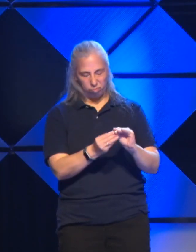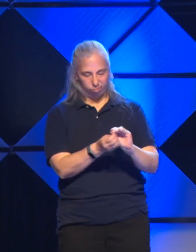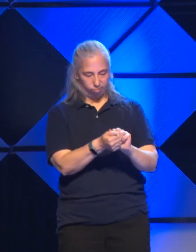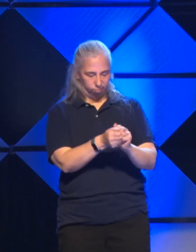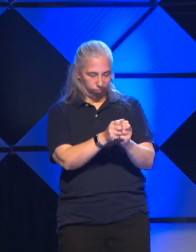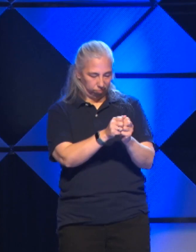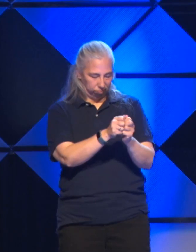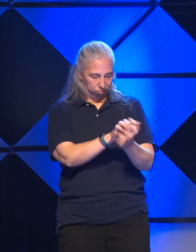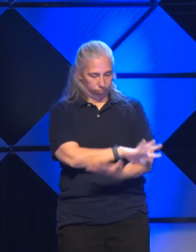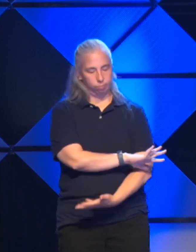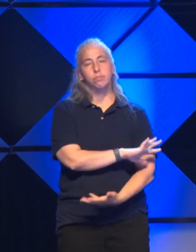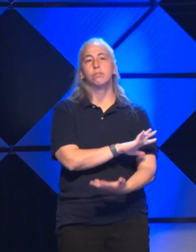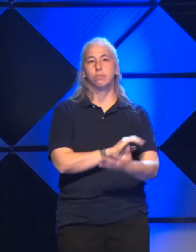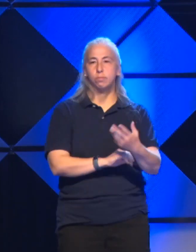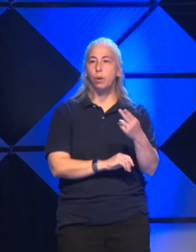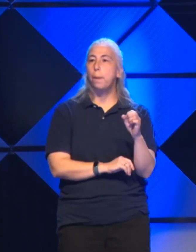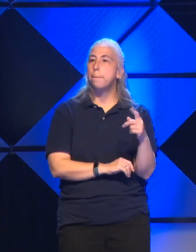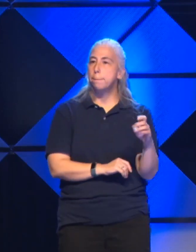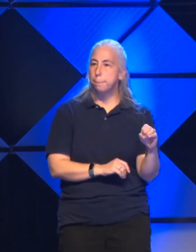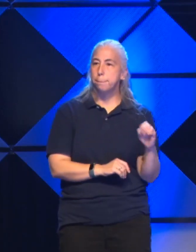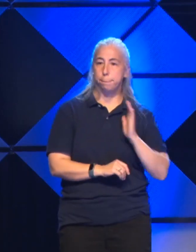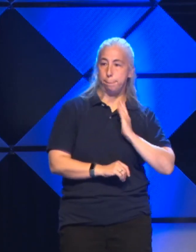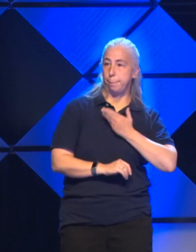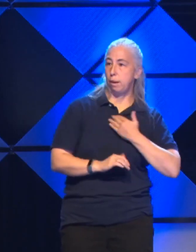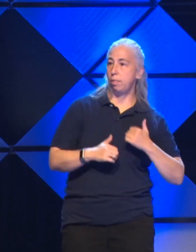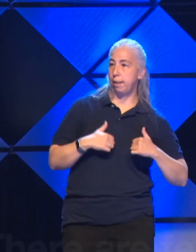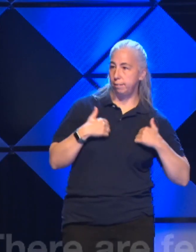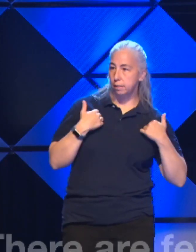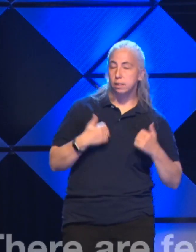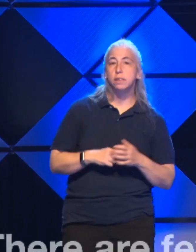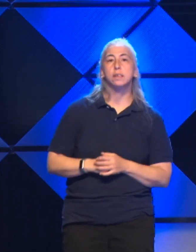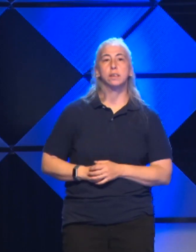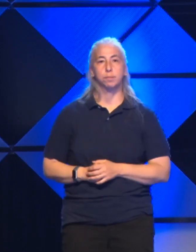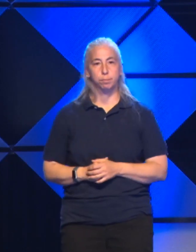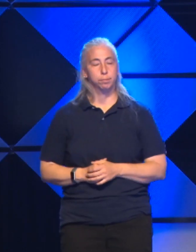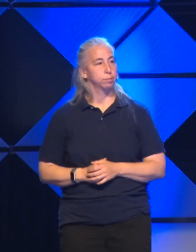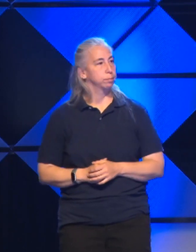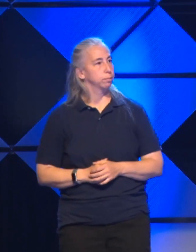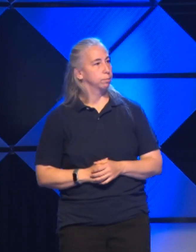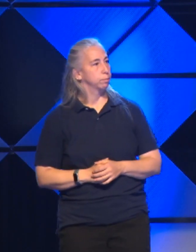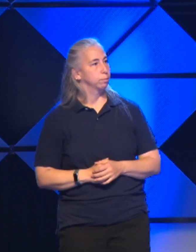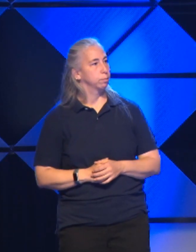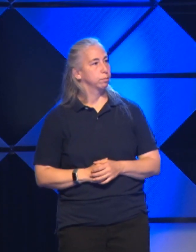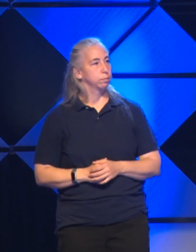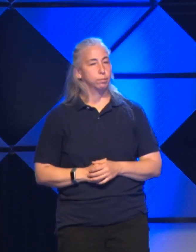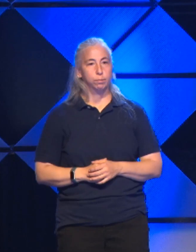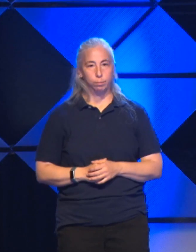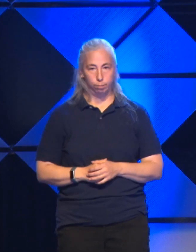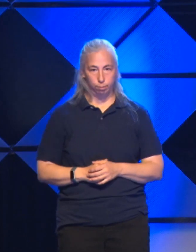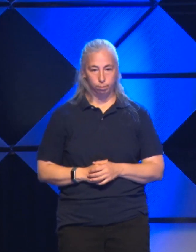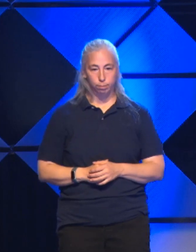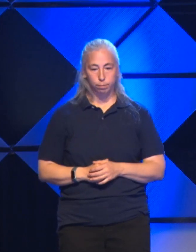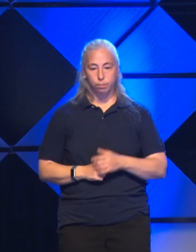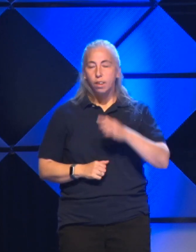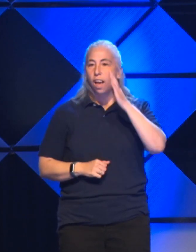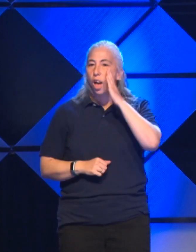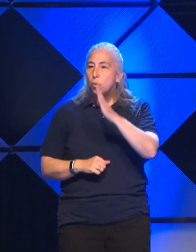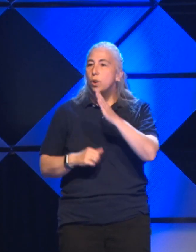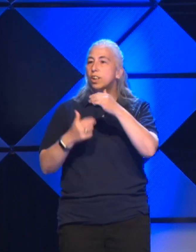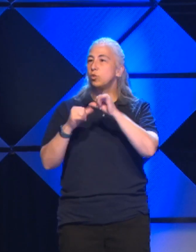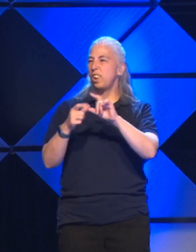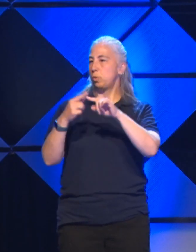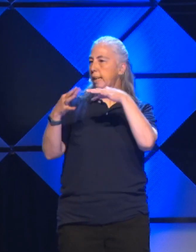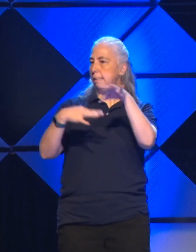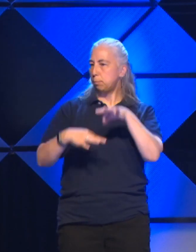lives. So very short, I will try to explain each of them.